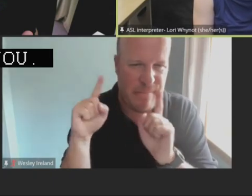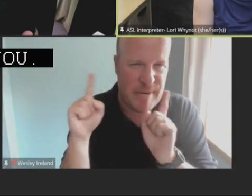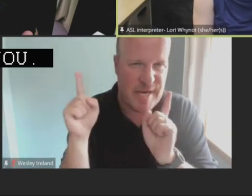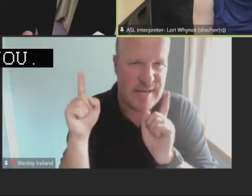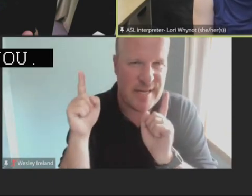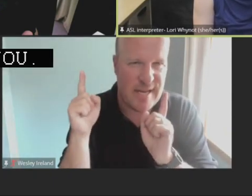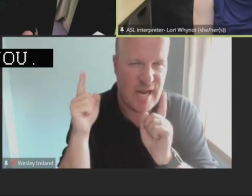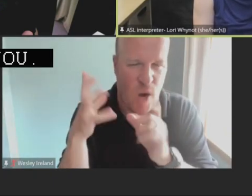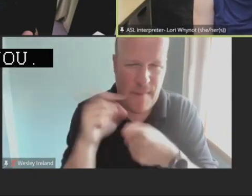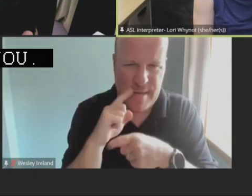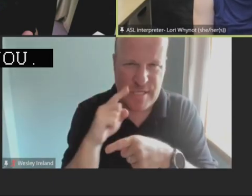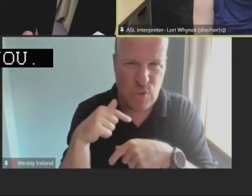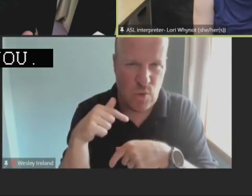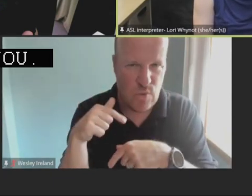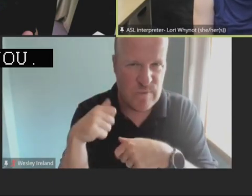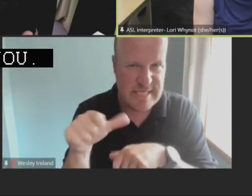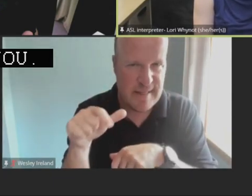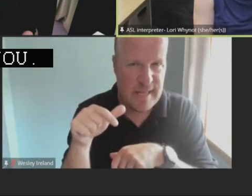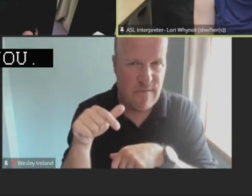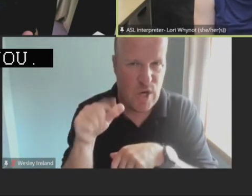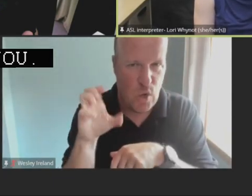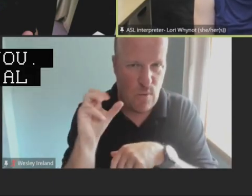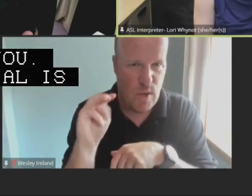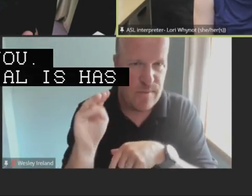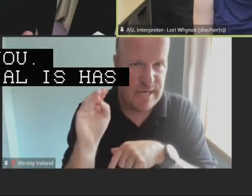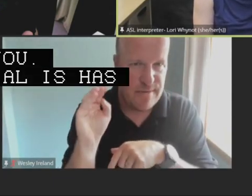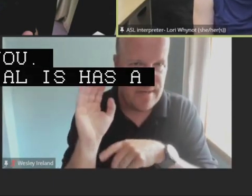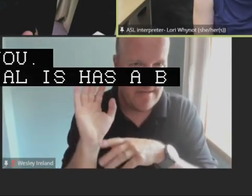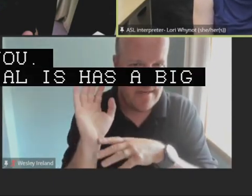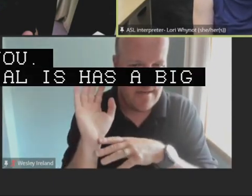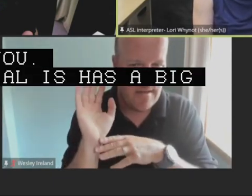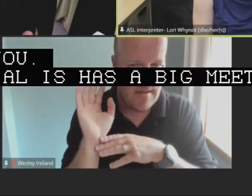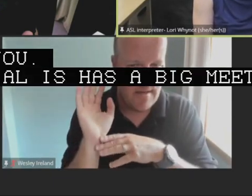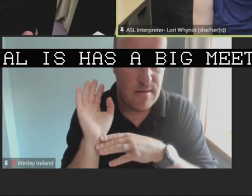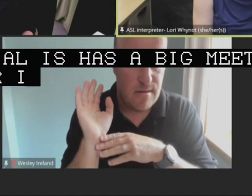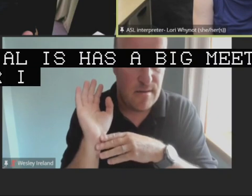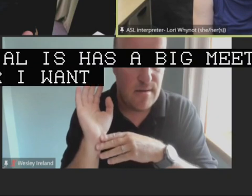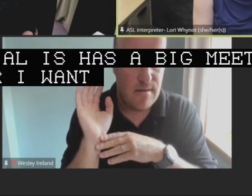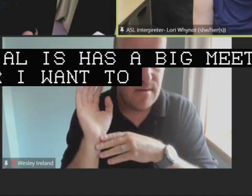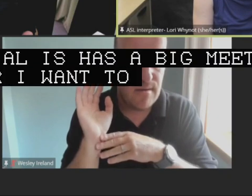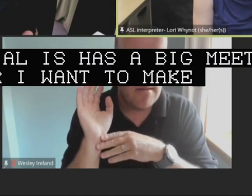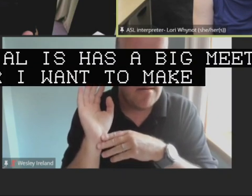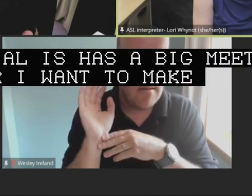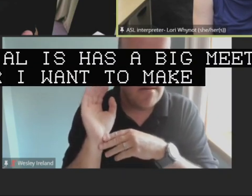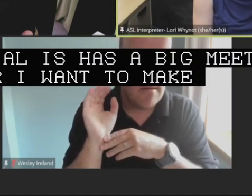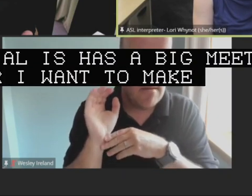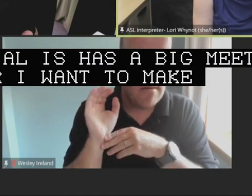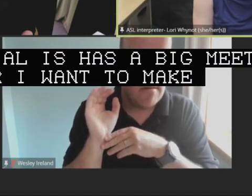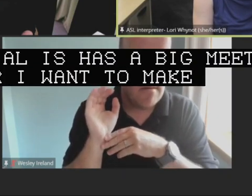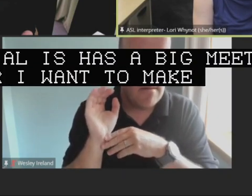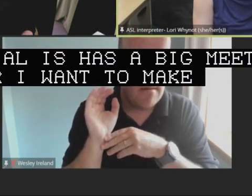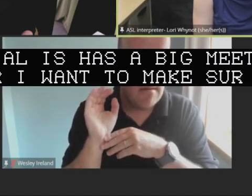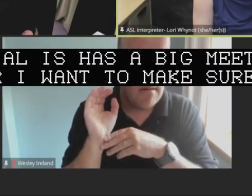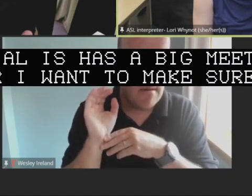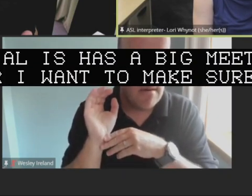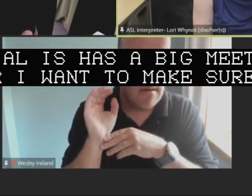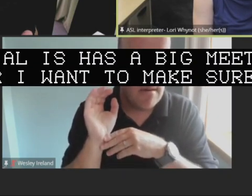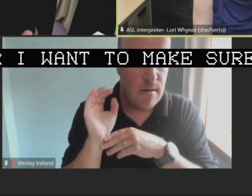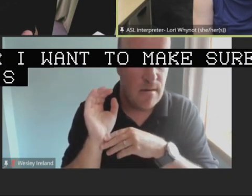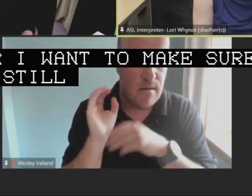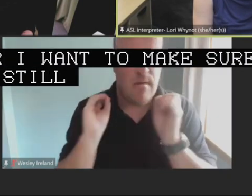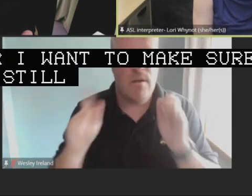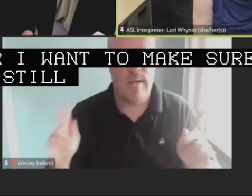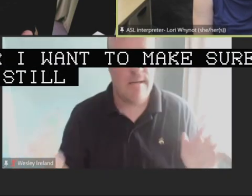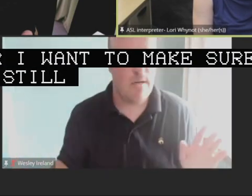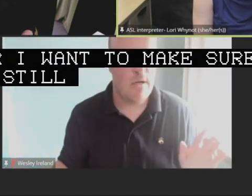Alice had to leave the meeting. However, I want to make sure that the quorum still applies. Does it, Andrea? Yes, we had a quorum actually